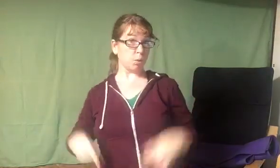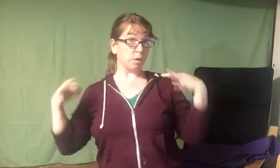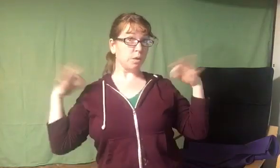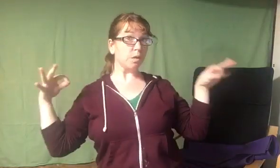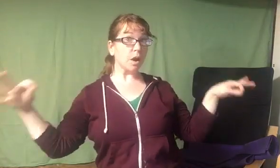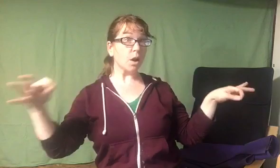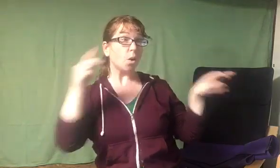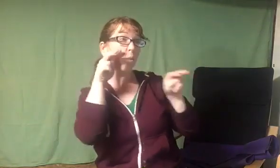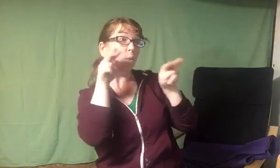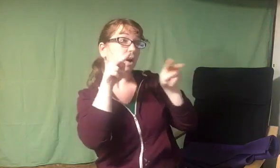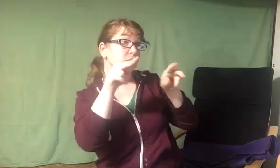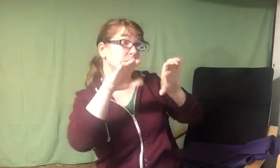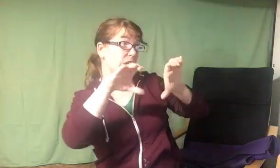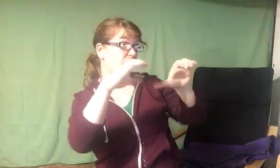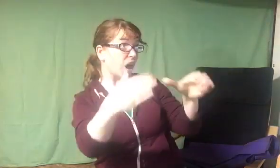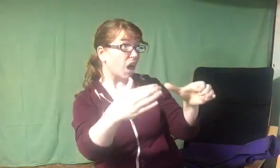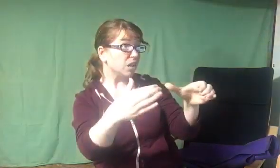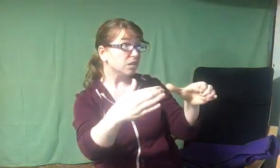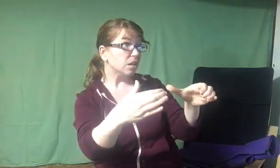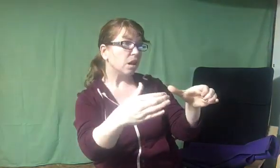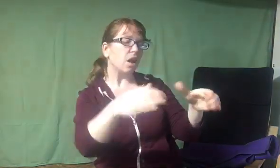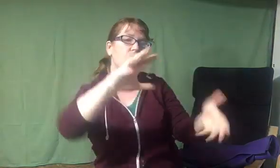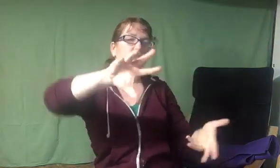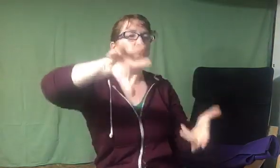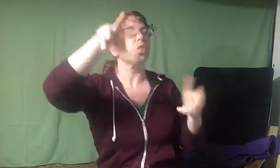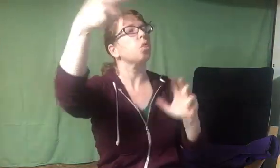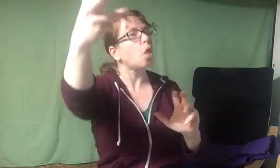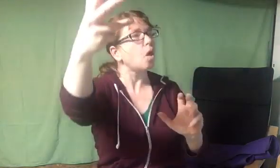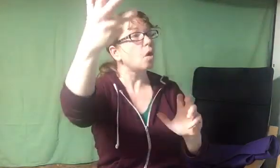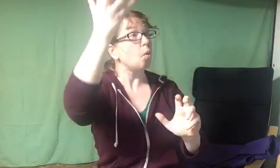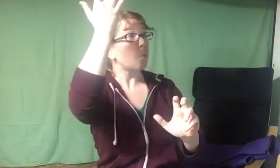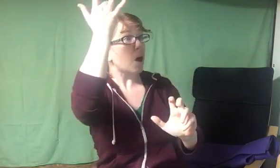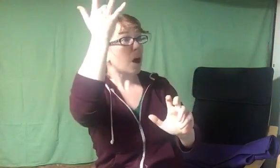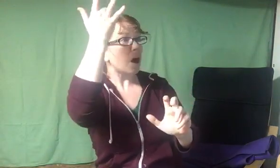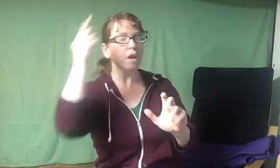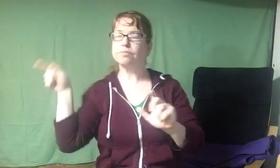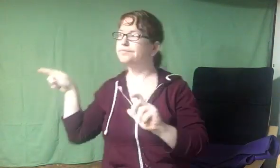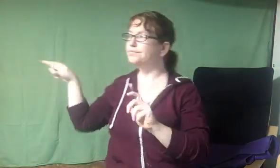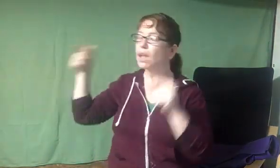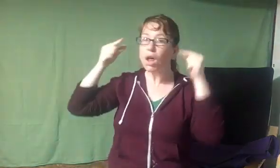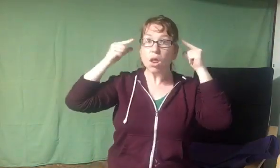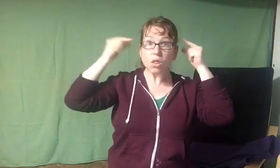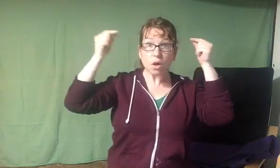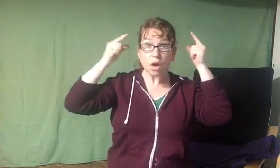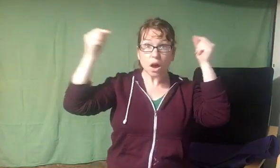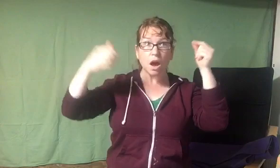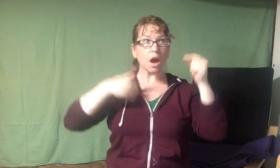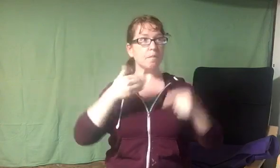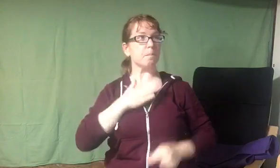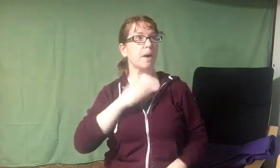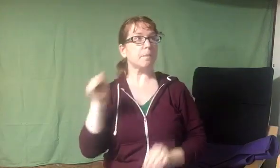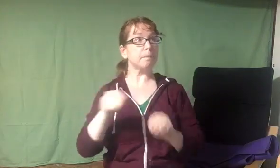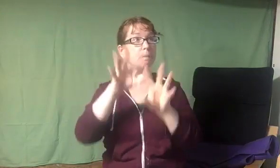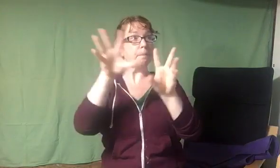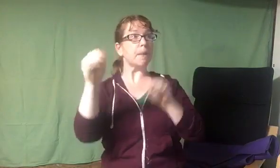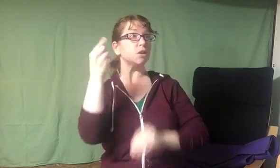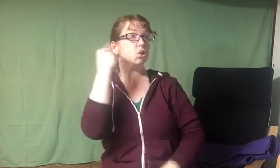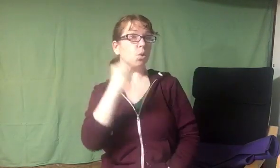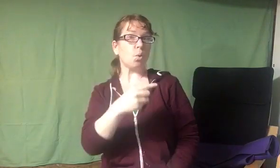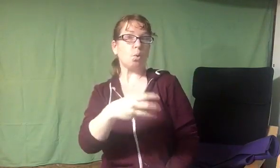Kathryn explained. "It went wrong because the goblins have got my magical gold star badge. I've come to ask for your help."